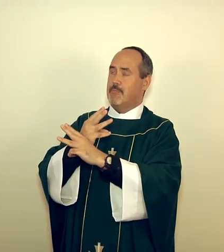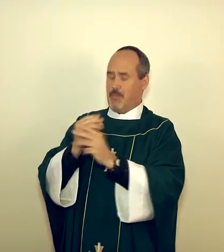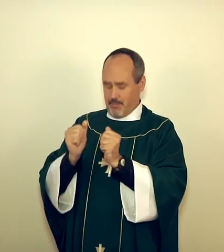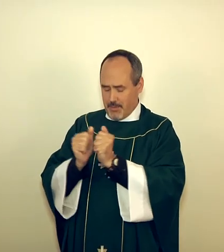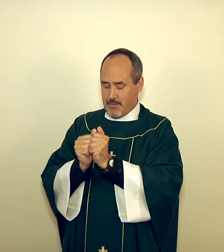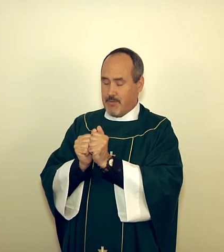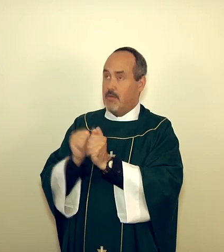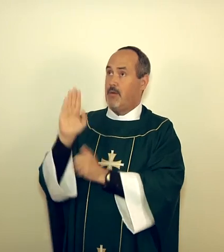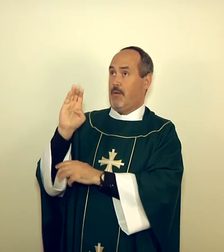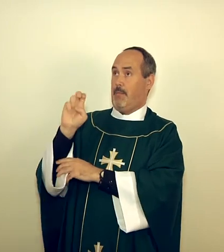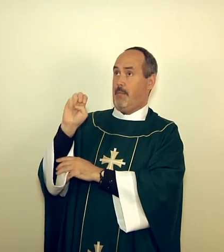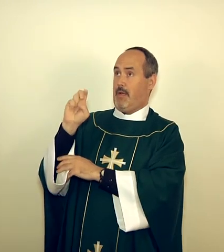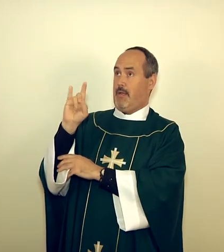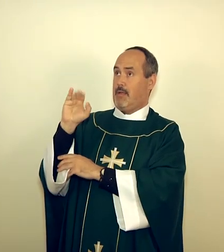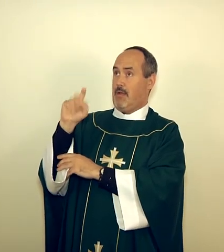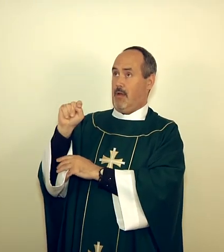and bring her to the fullness of charity,